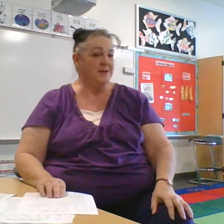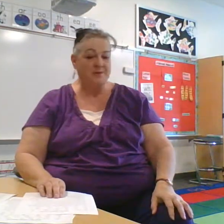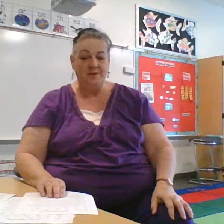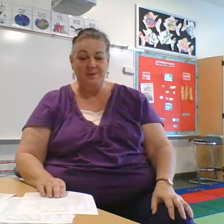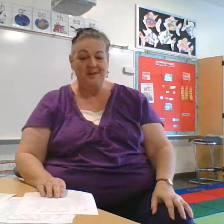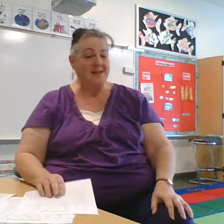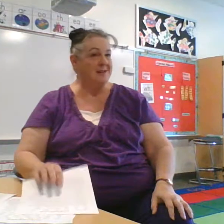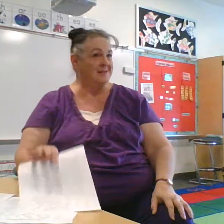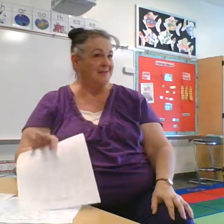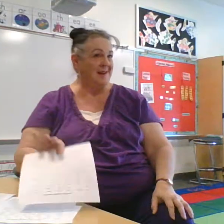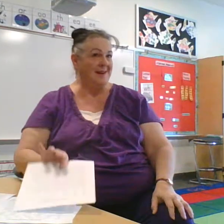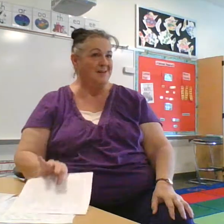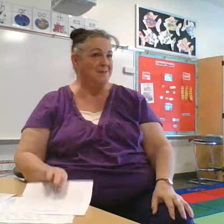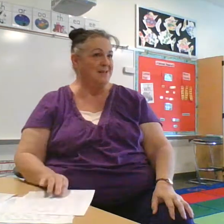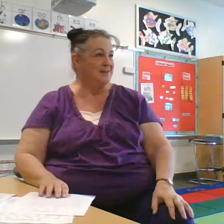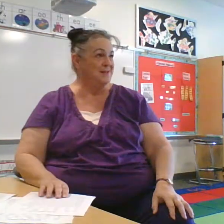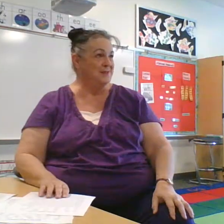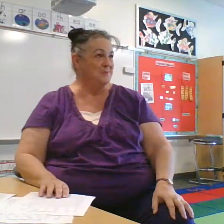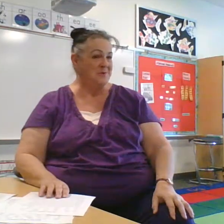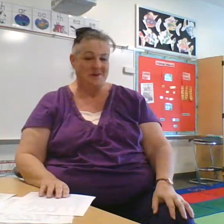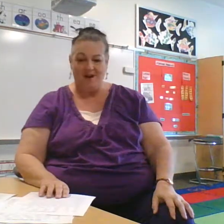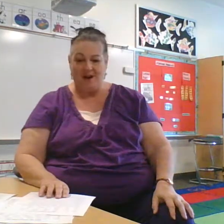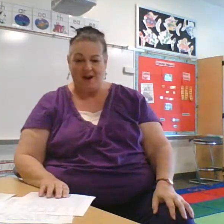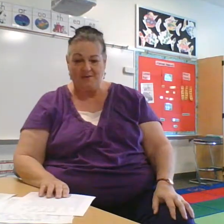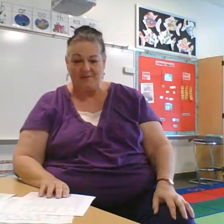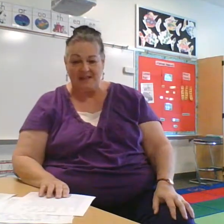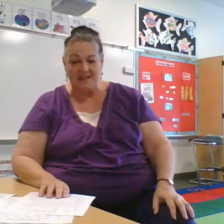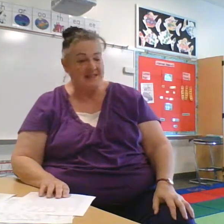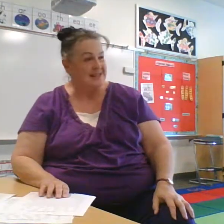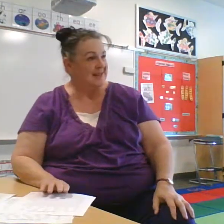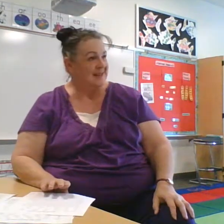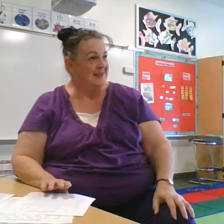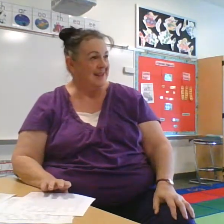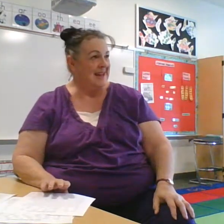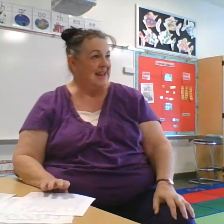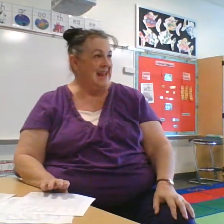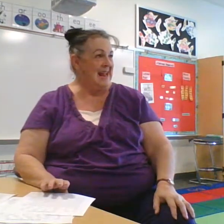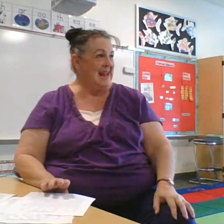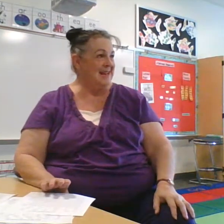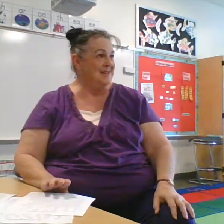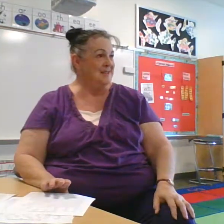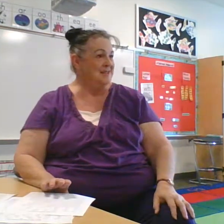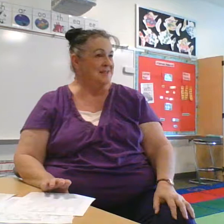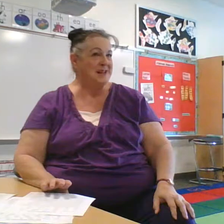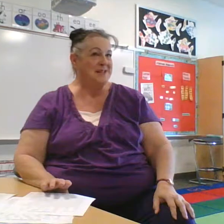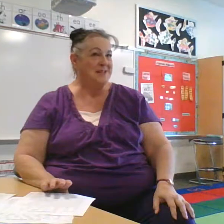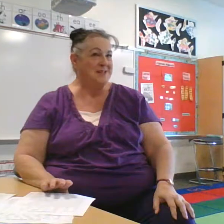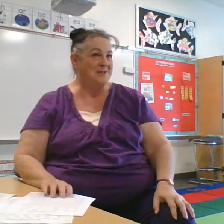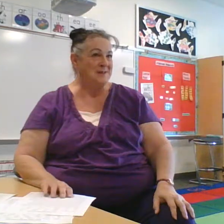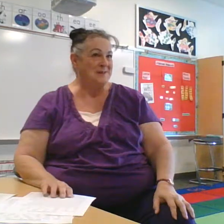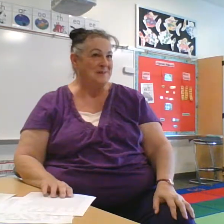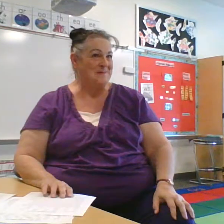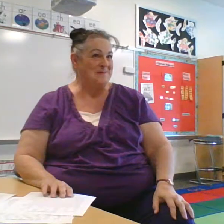two sentences, any two sentences you want, off of lesson 10, and sign to each other.